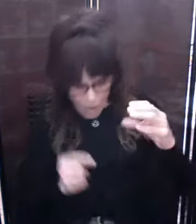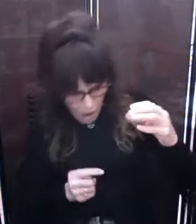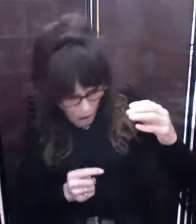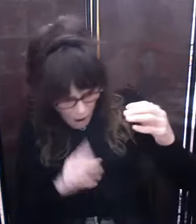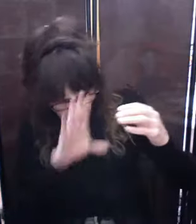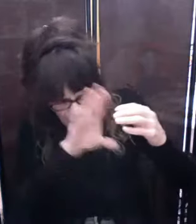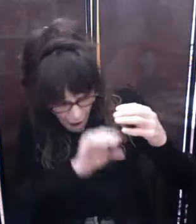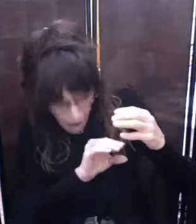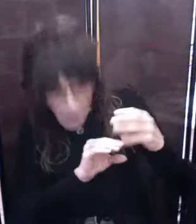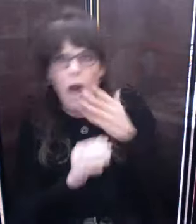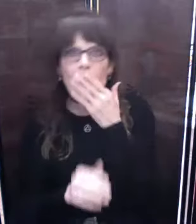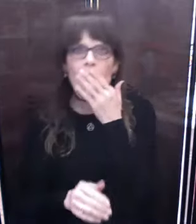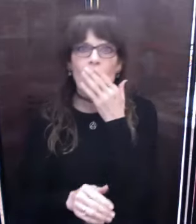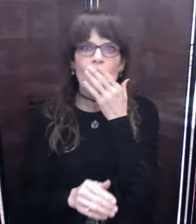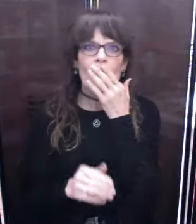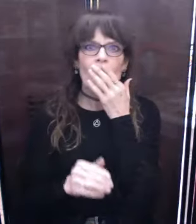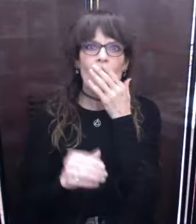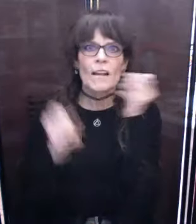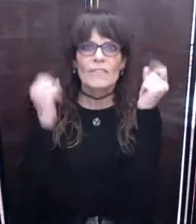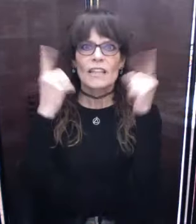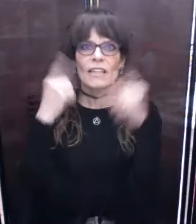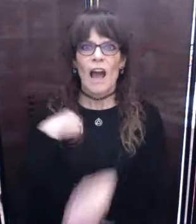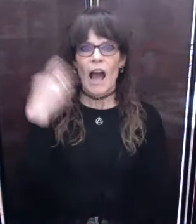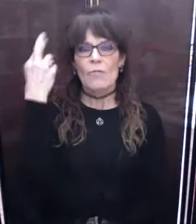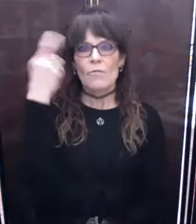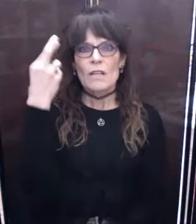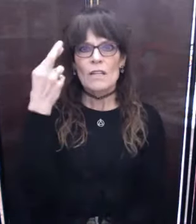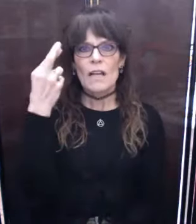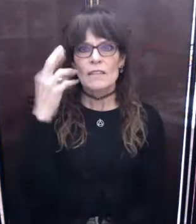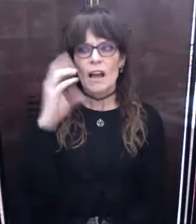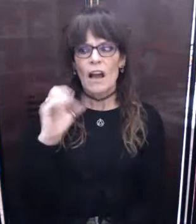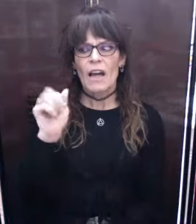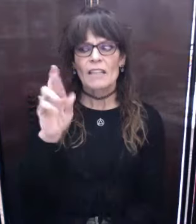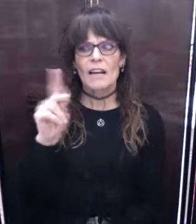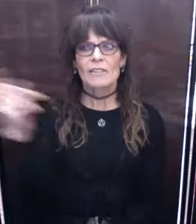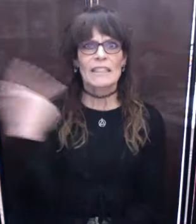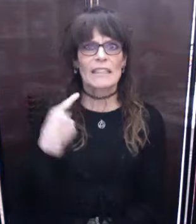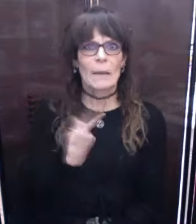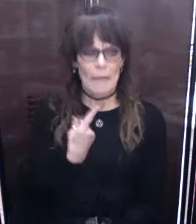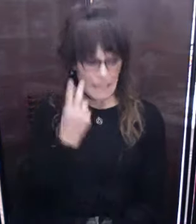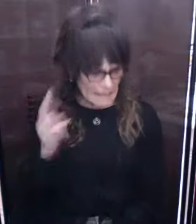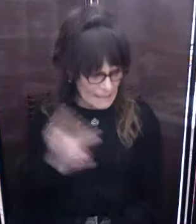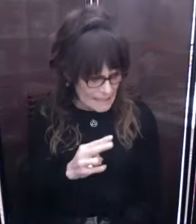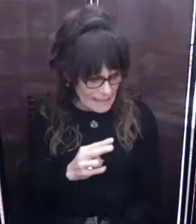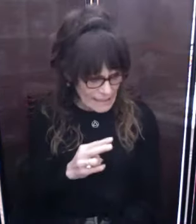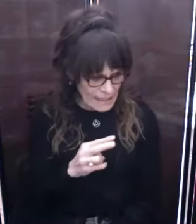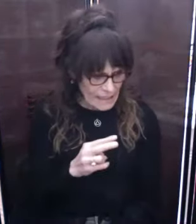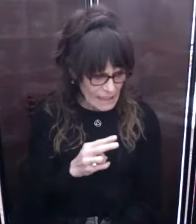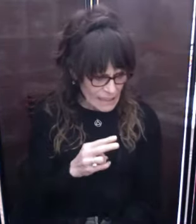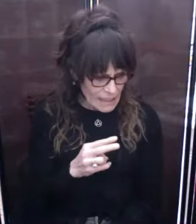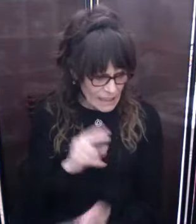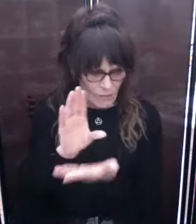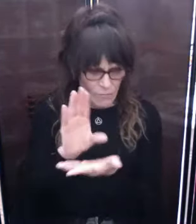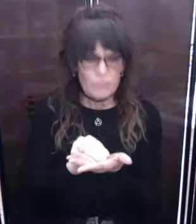and all of a sudden I realized that Carl's going to come back, and he's going to see this, and he's going to realize that I was the only one that knew that it was